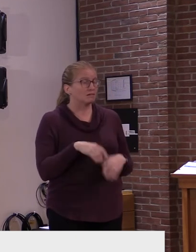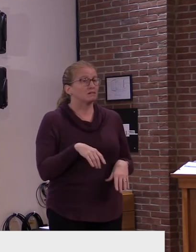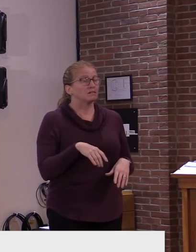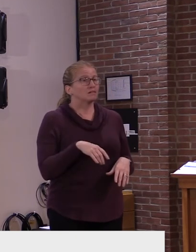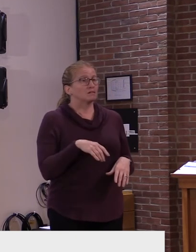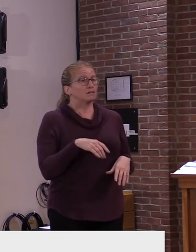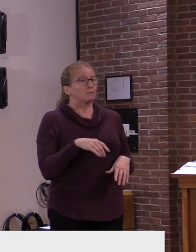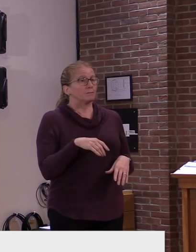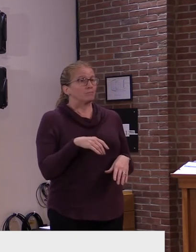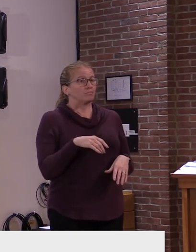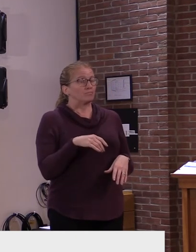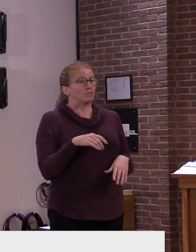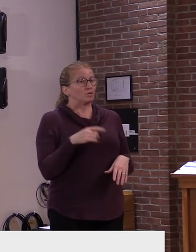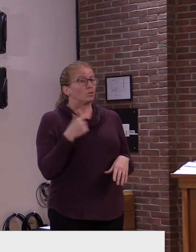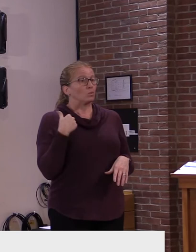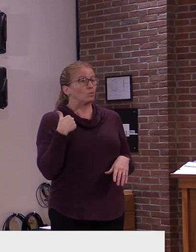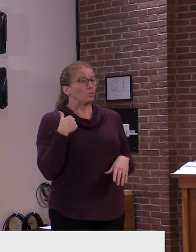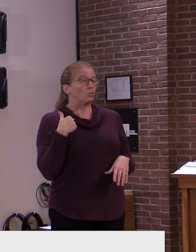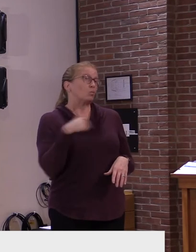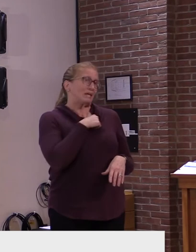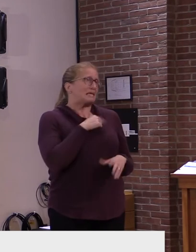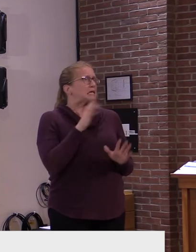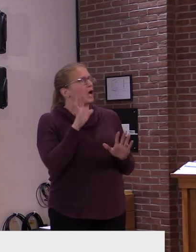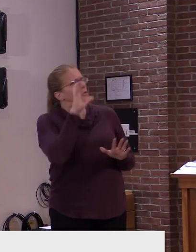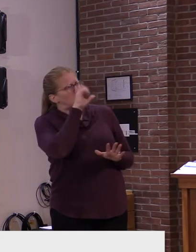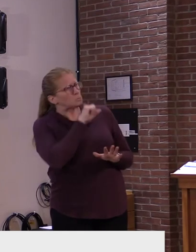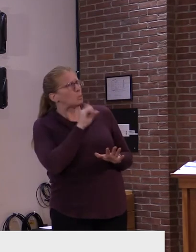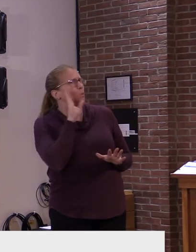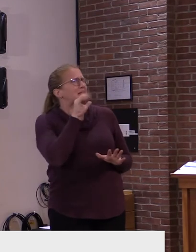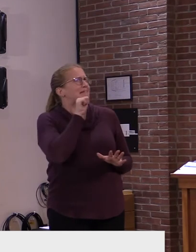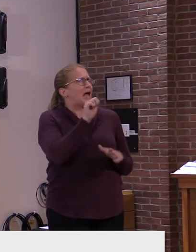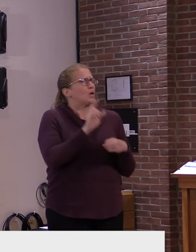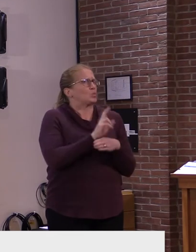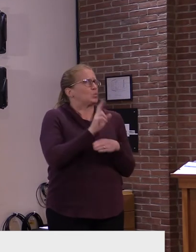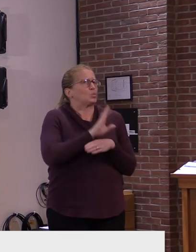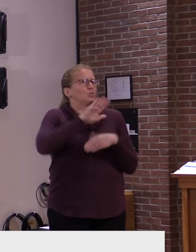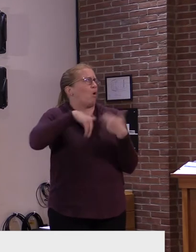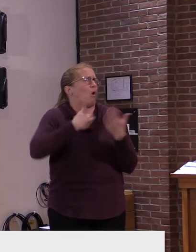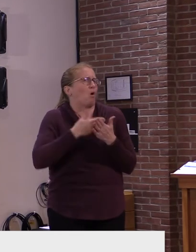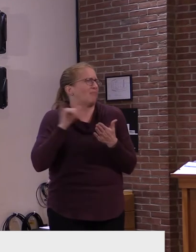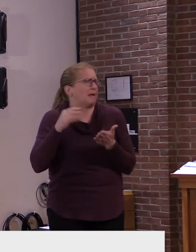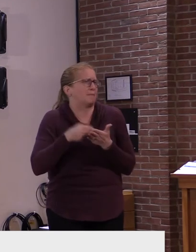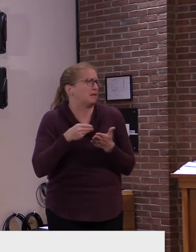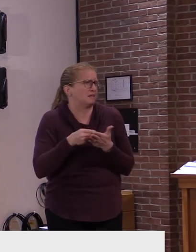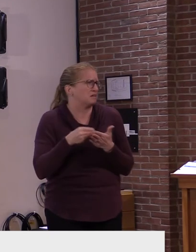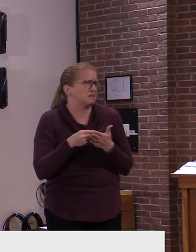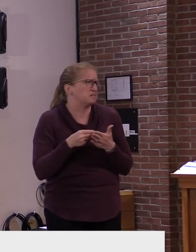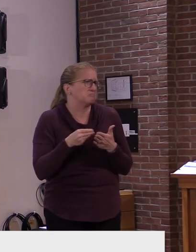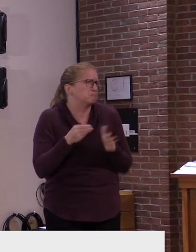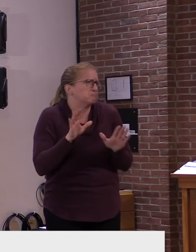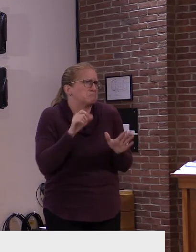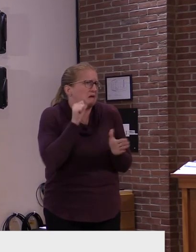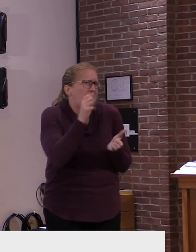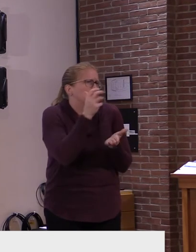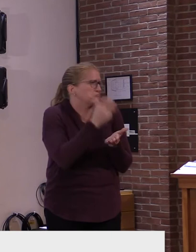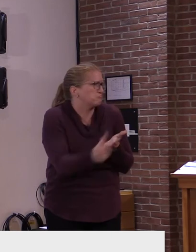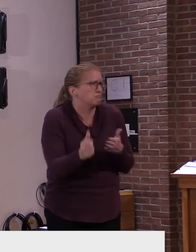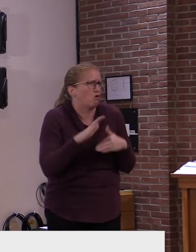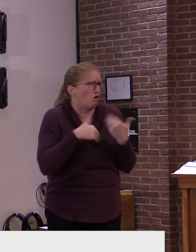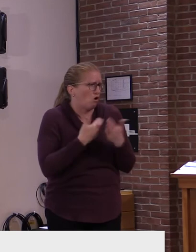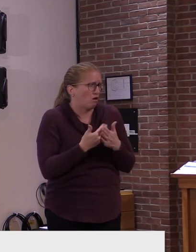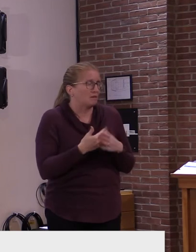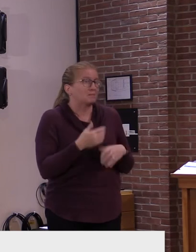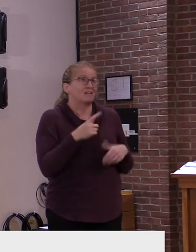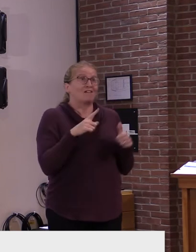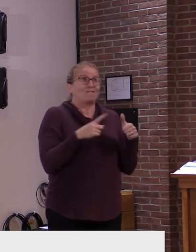be using all of that money and therefore even with round two given that we in